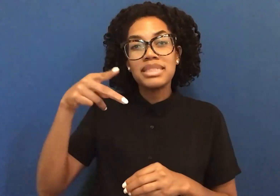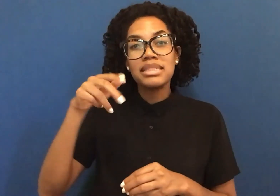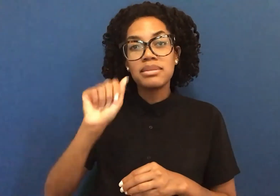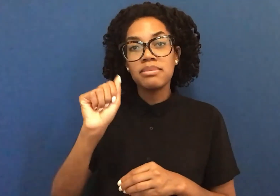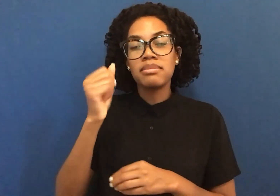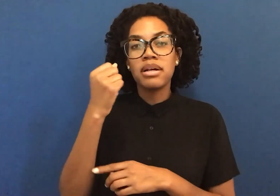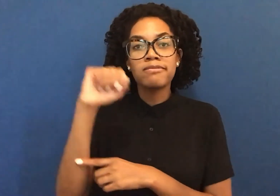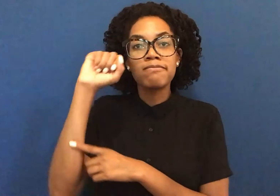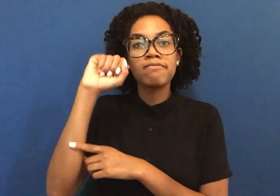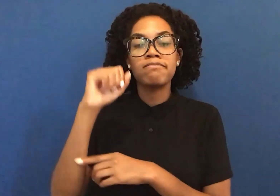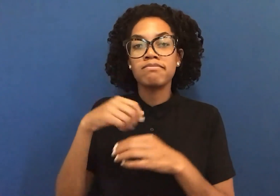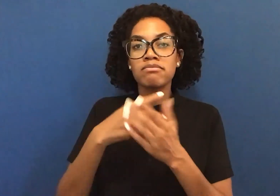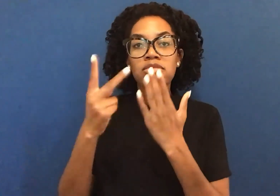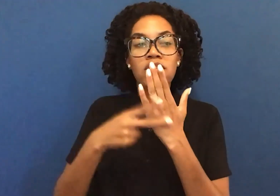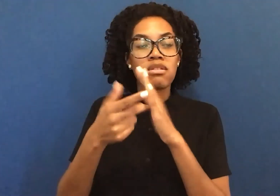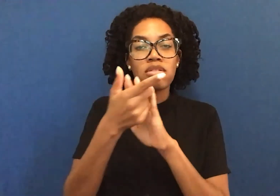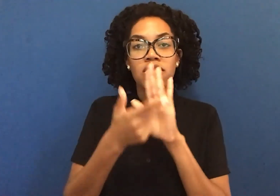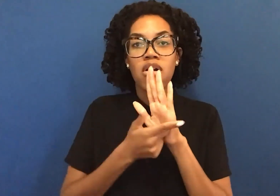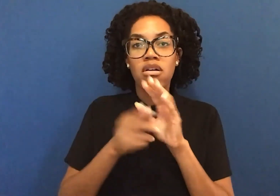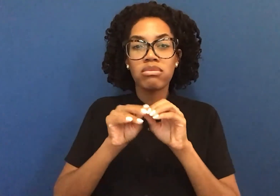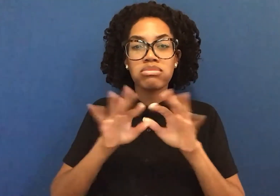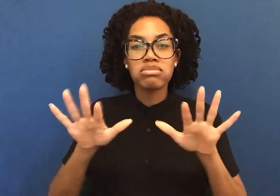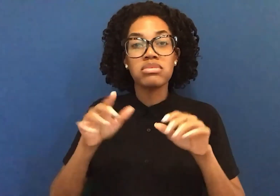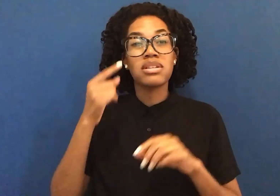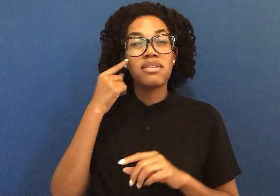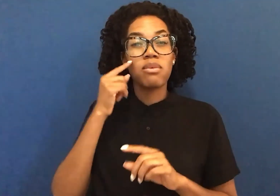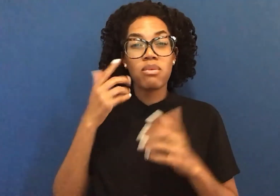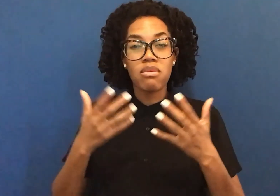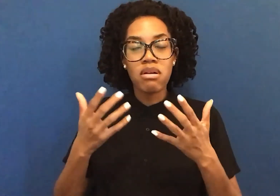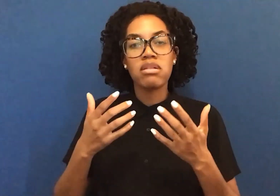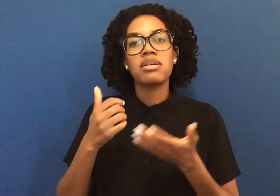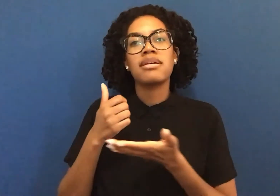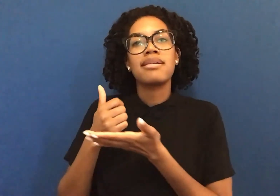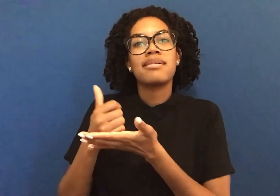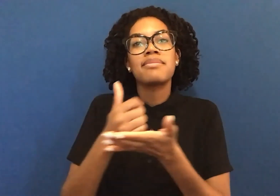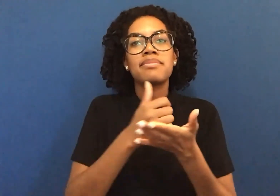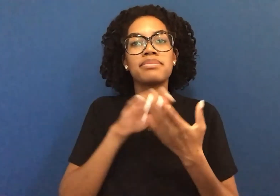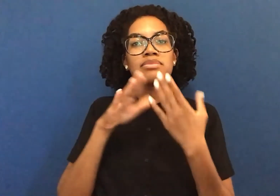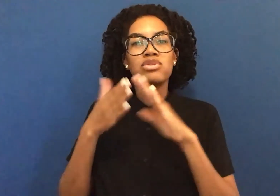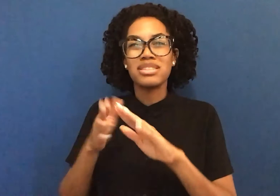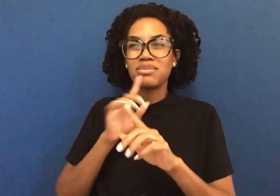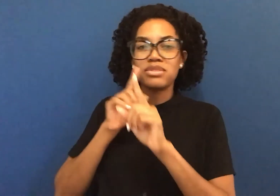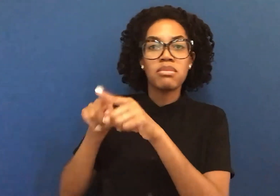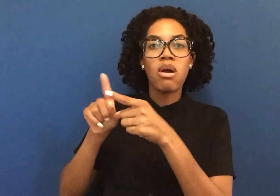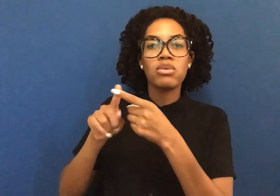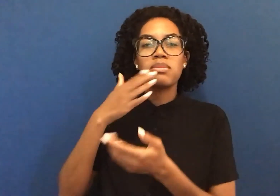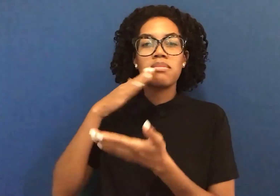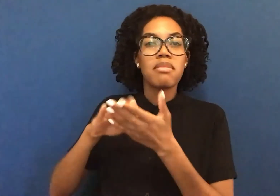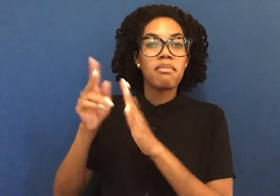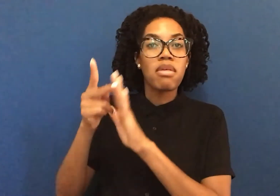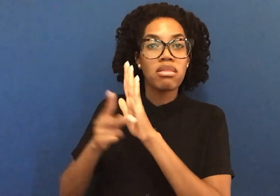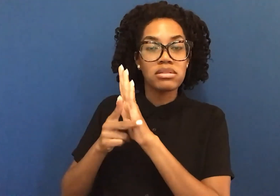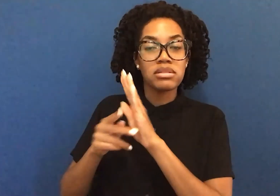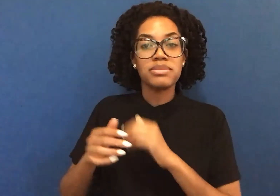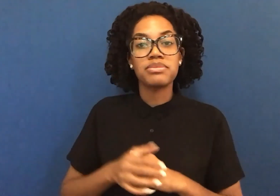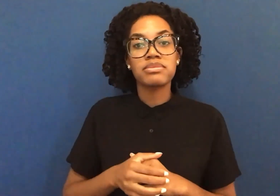other effective feedback loops that allow advocates, networks, and community members to respond to bad policy, not only after it has failed